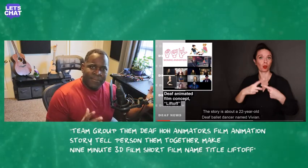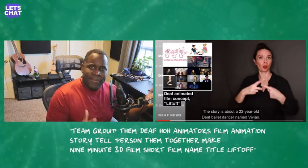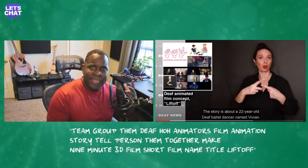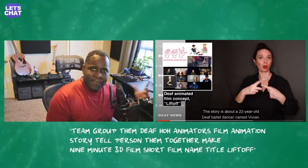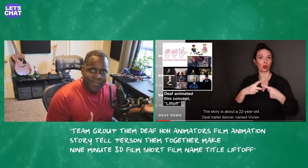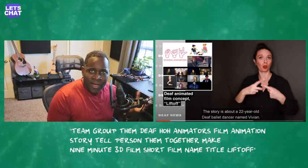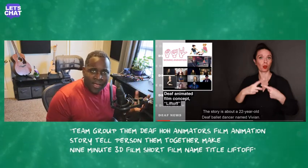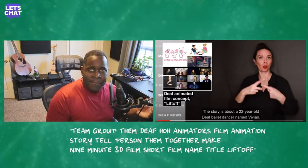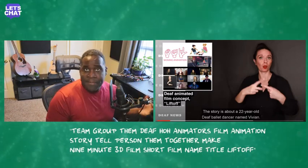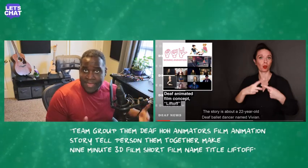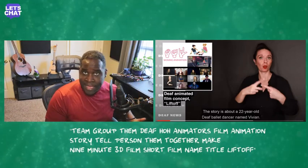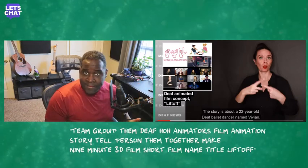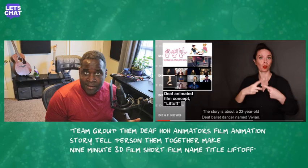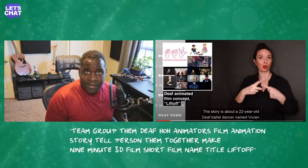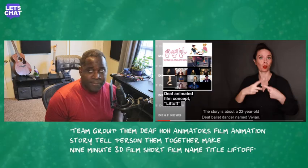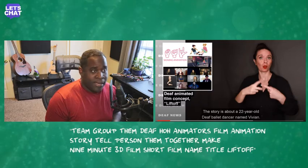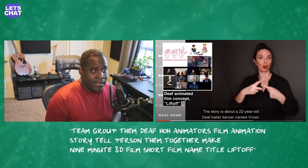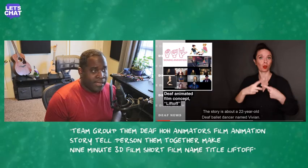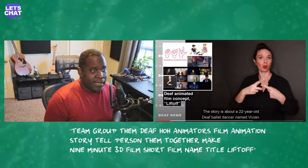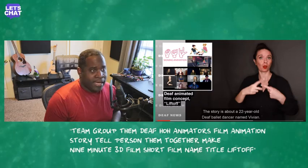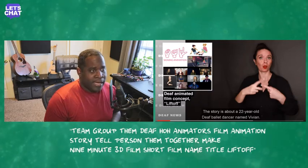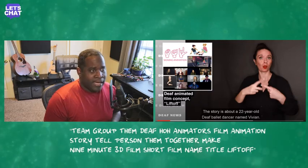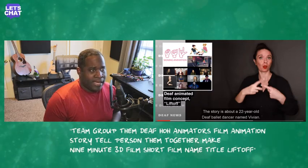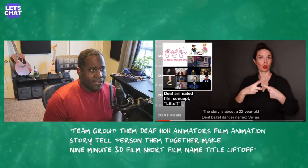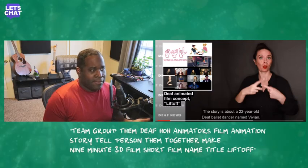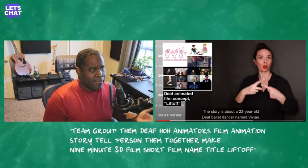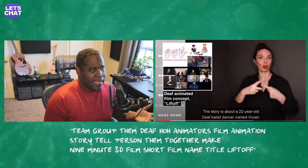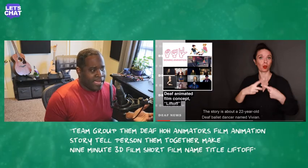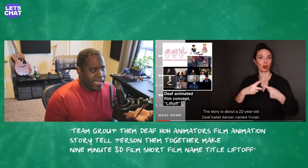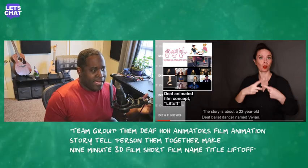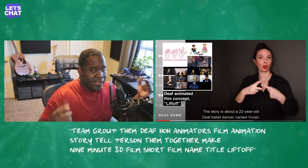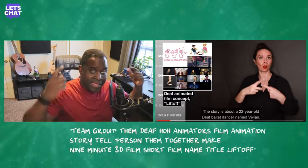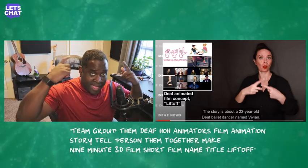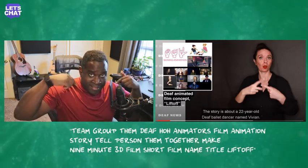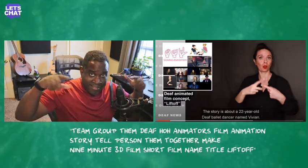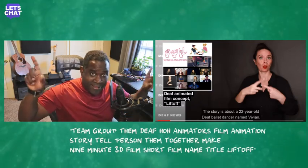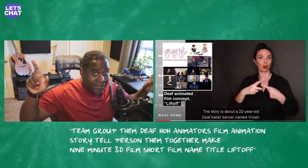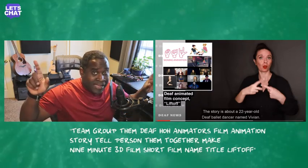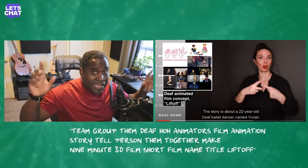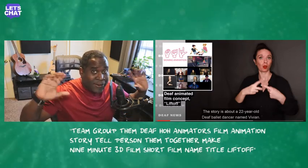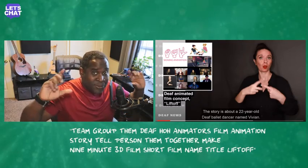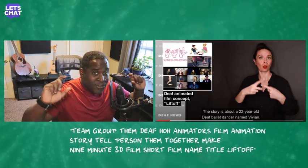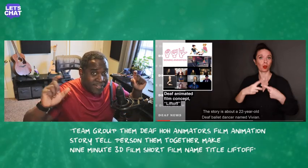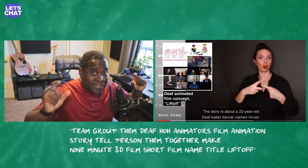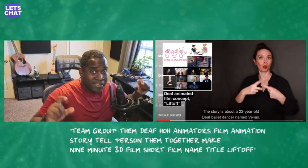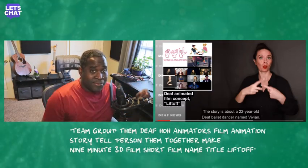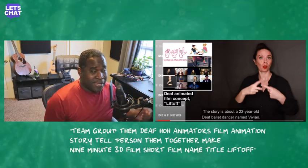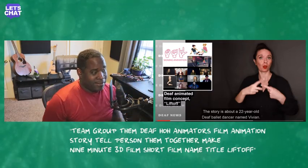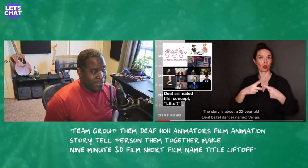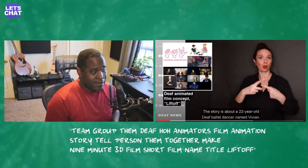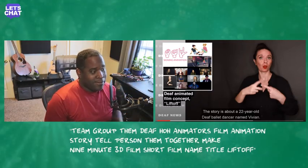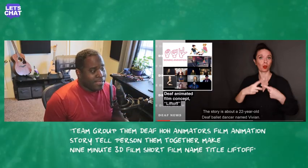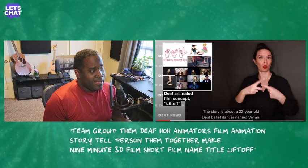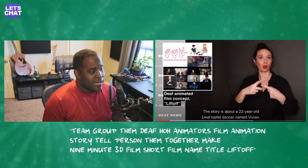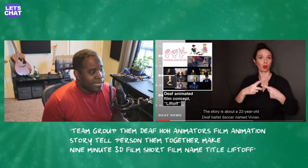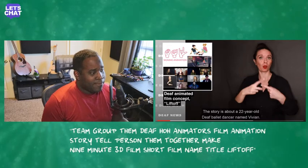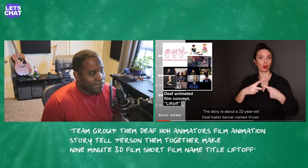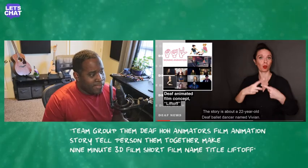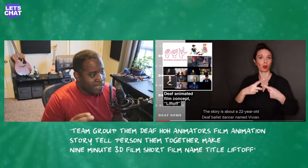culture. Maybe they can talk, maybe they can't talk, but they can still hear just a little bit, you